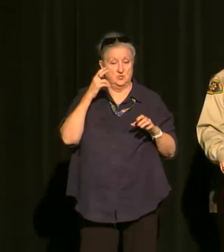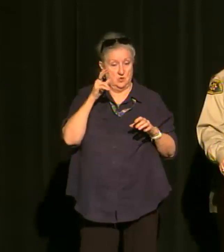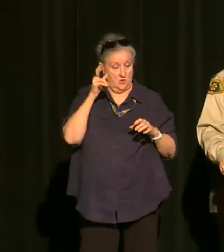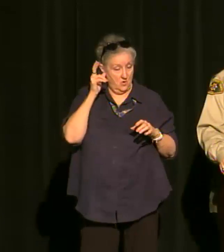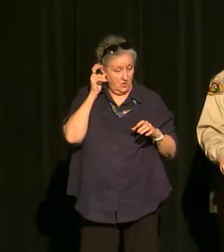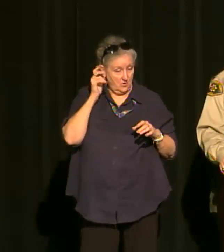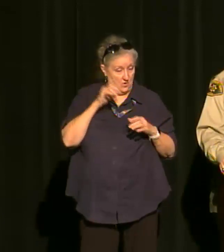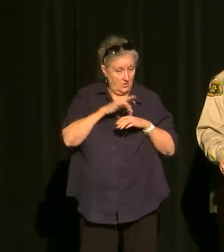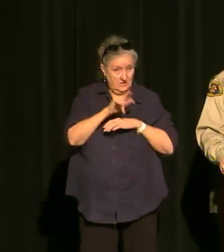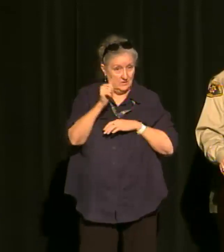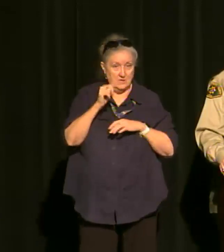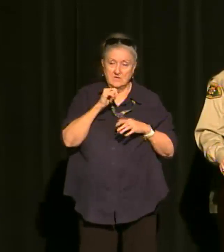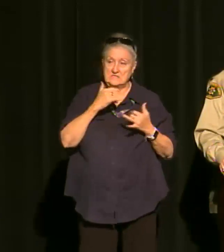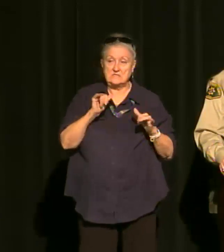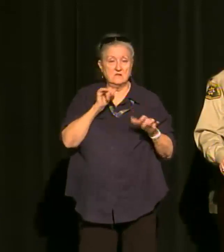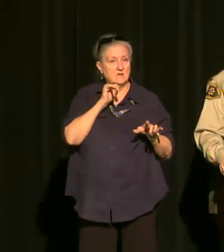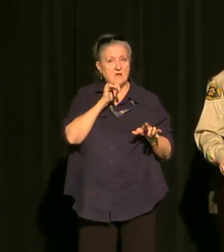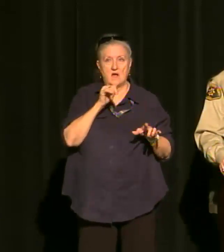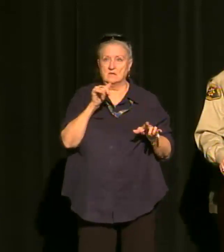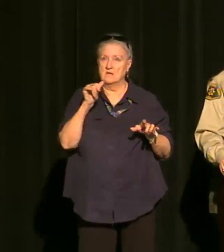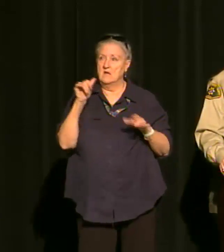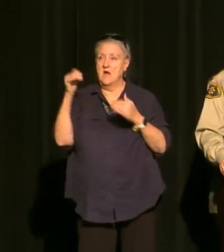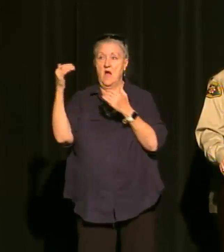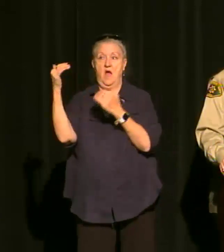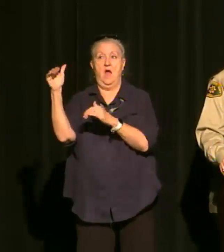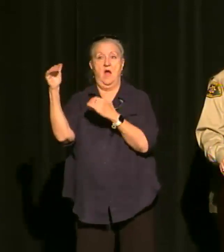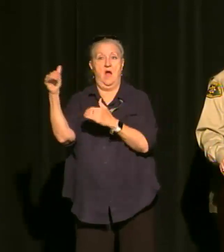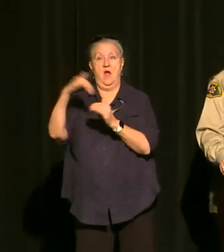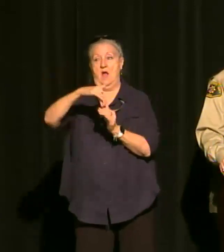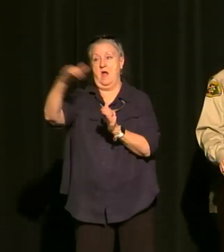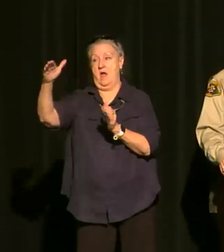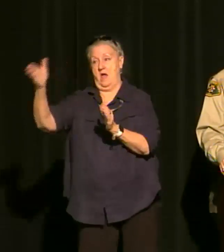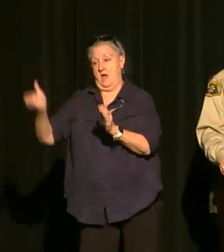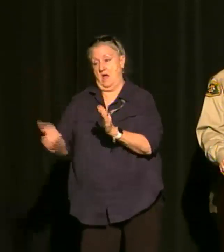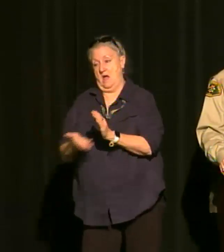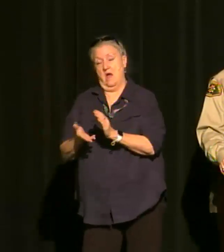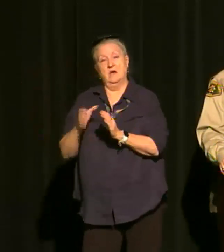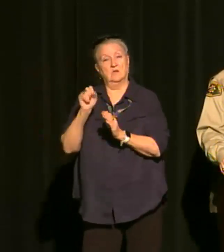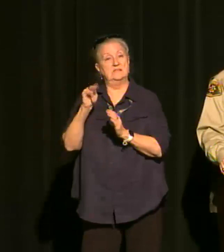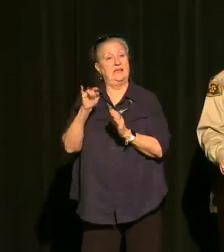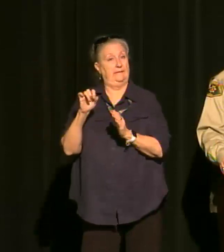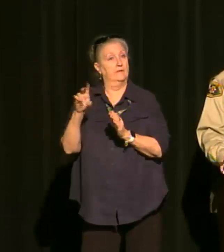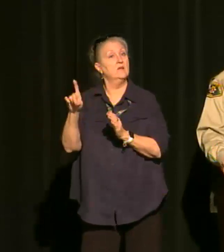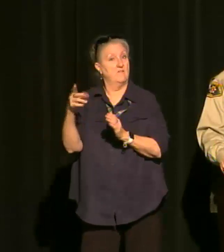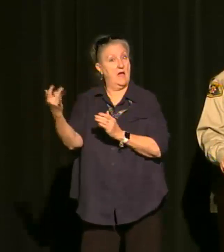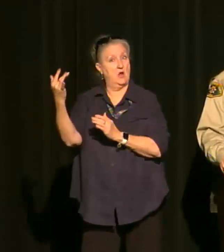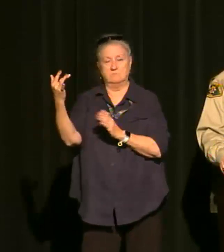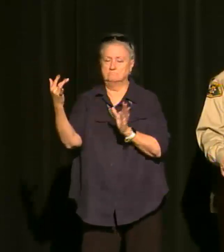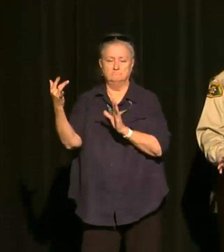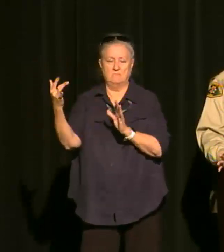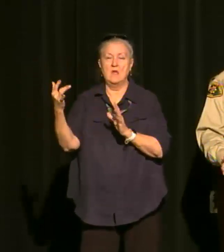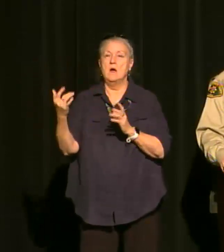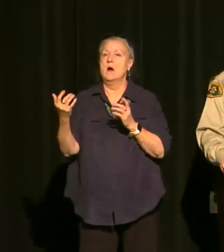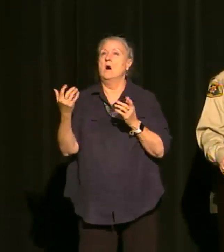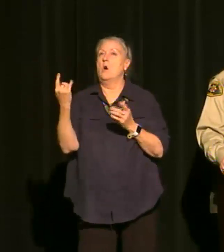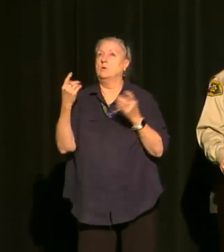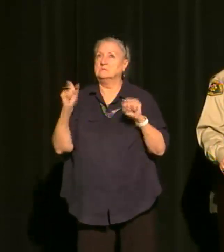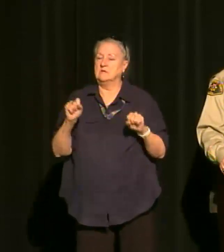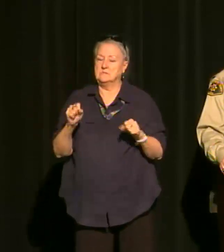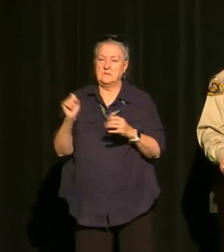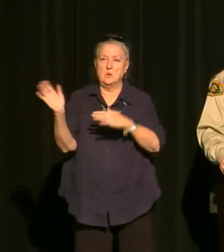still not a contained fire. And there's always the possibility that winds change and